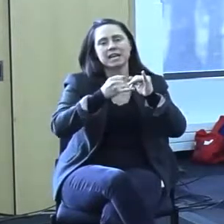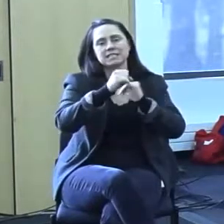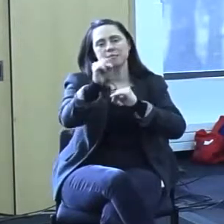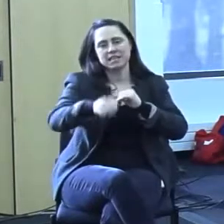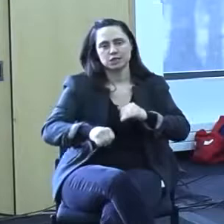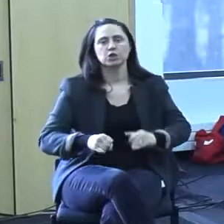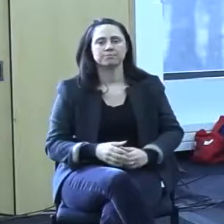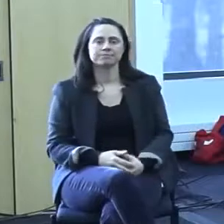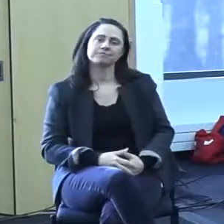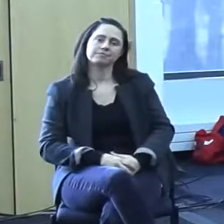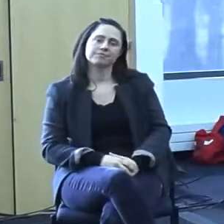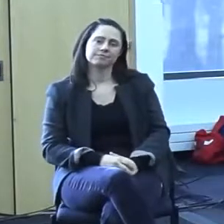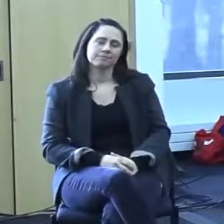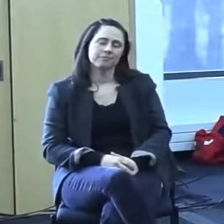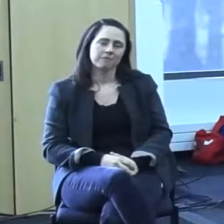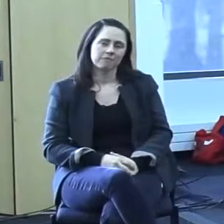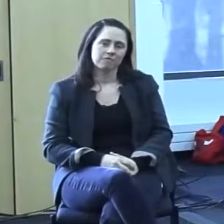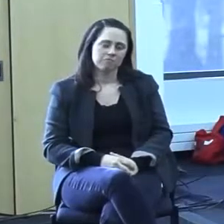semester.